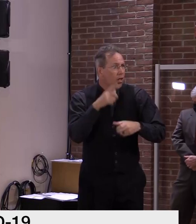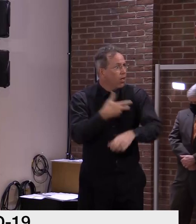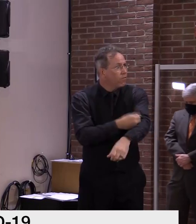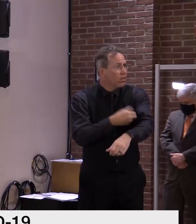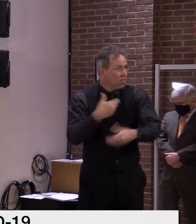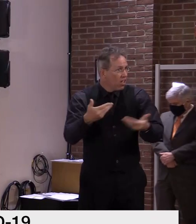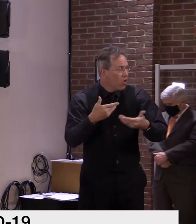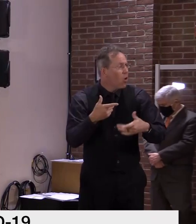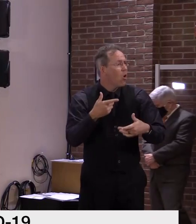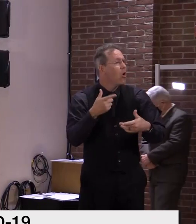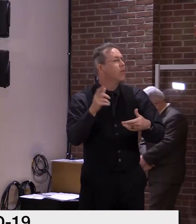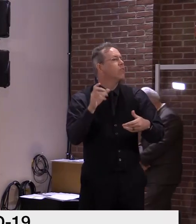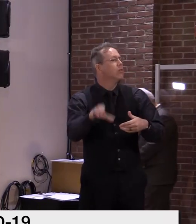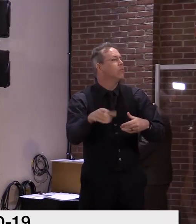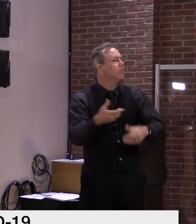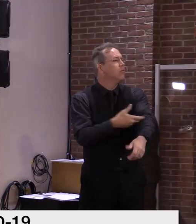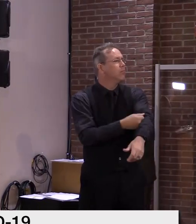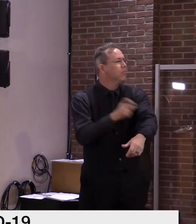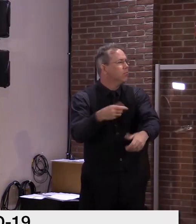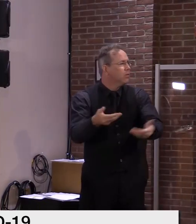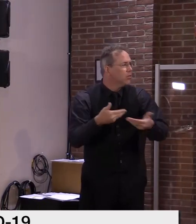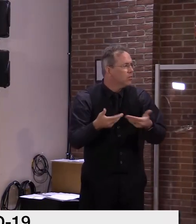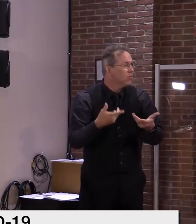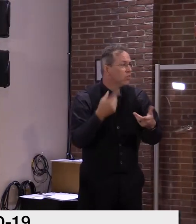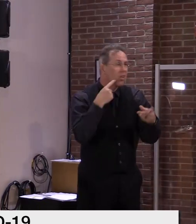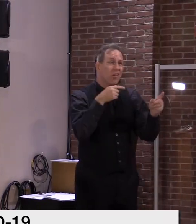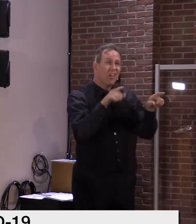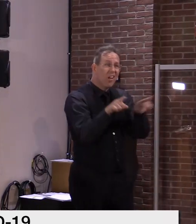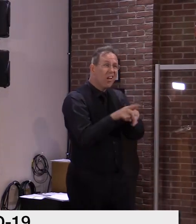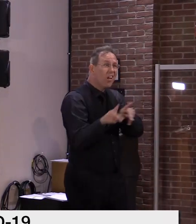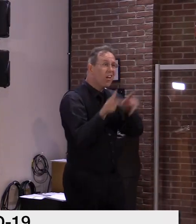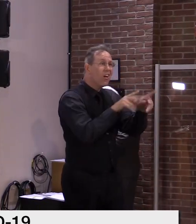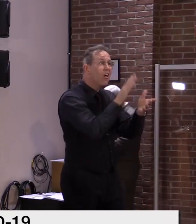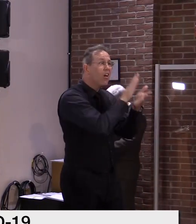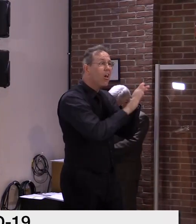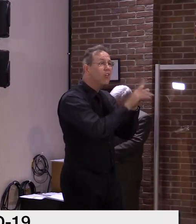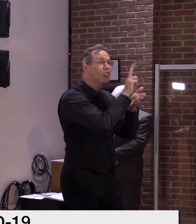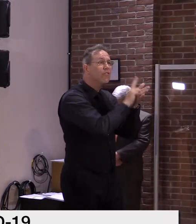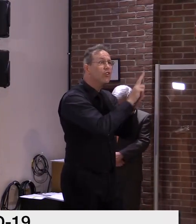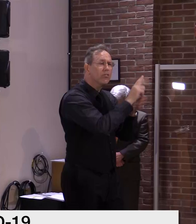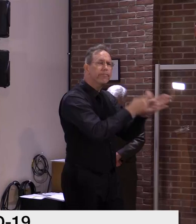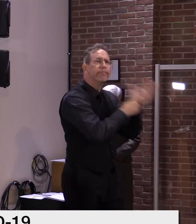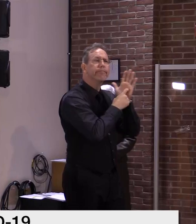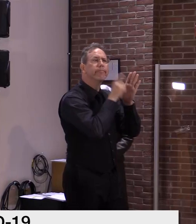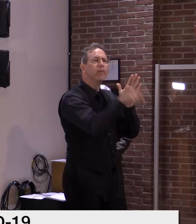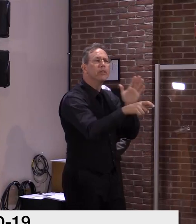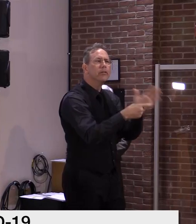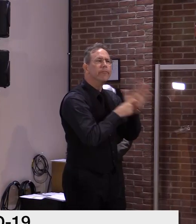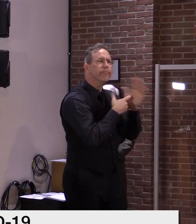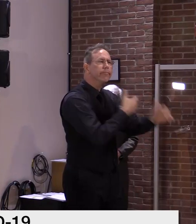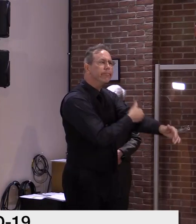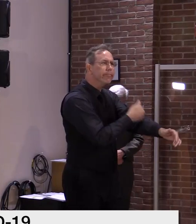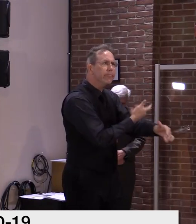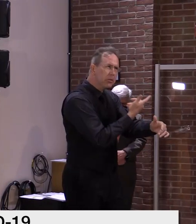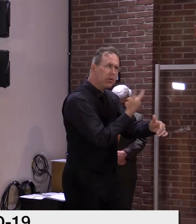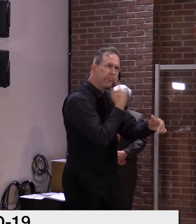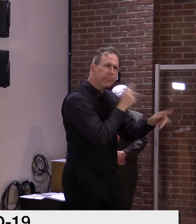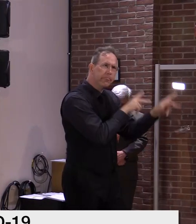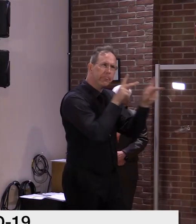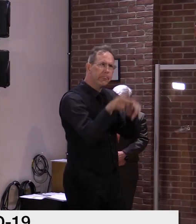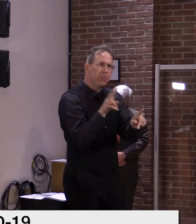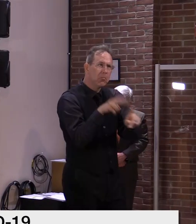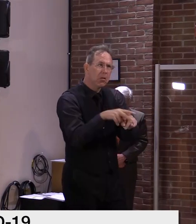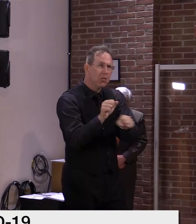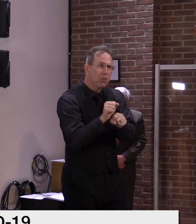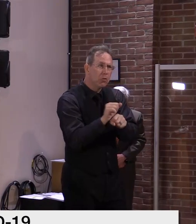it mandatory for students coming back to be vaccinated. However, I don't believe that any of them have made it